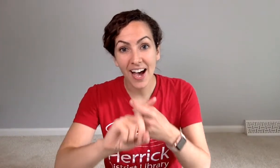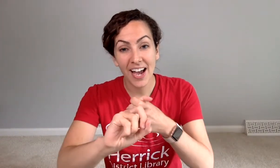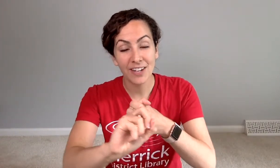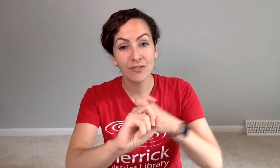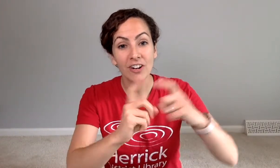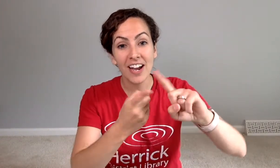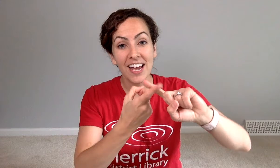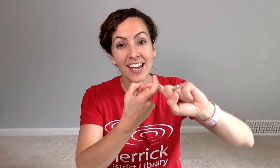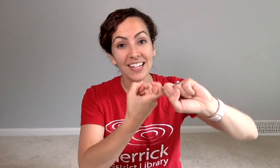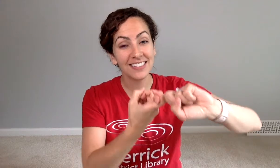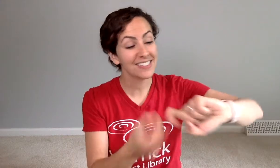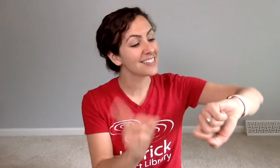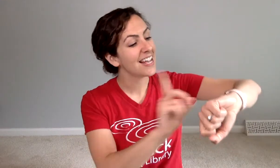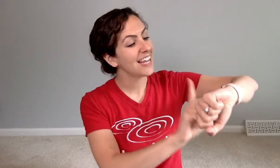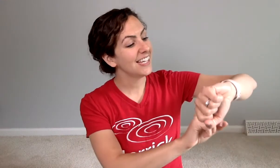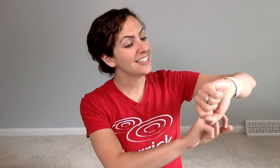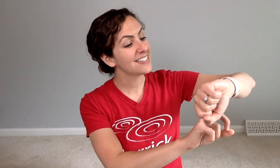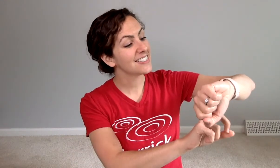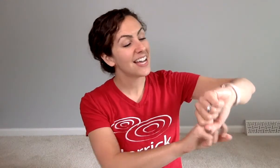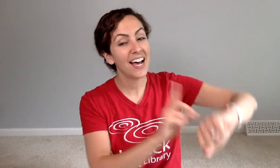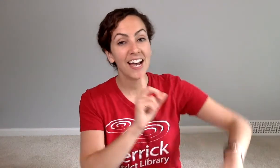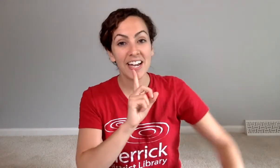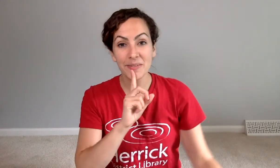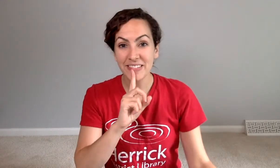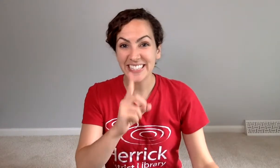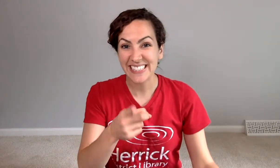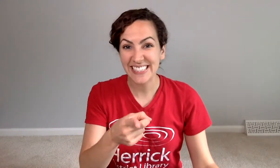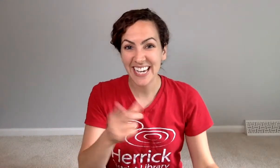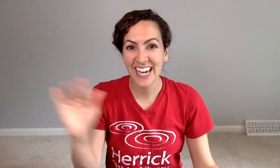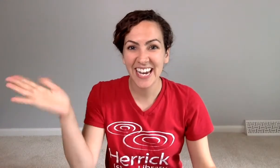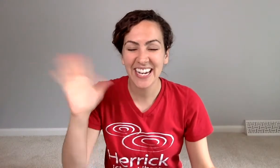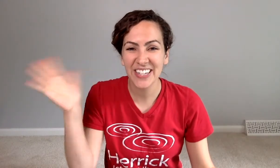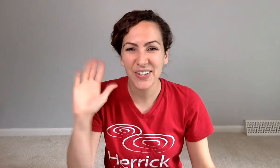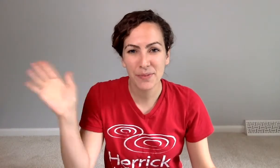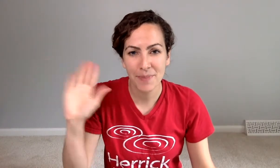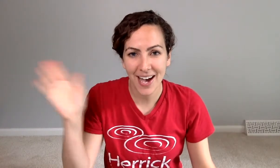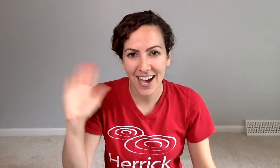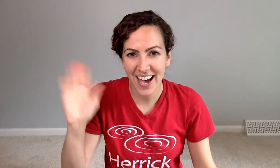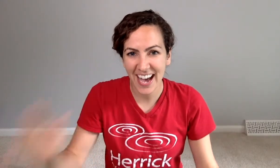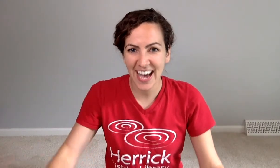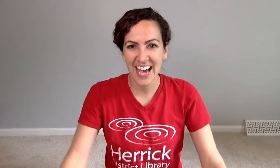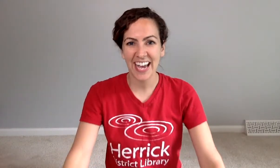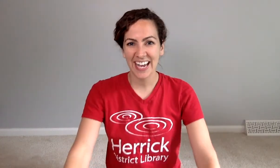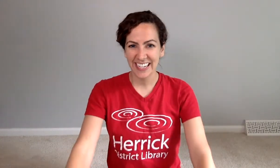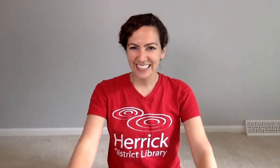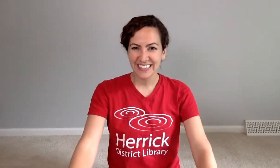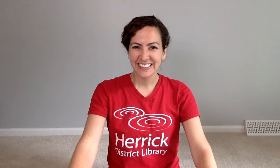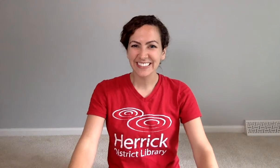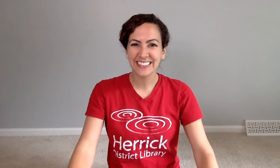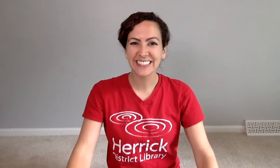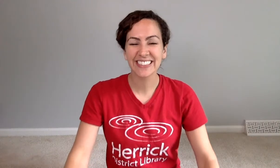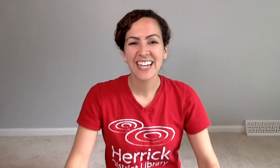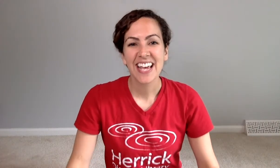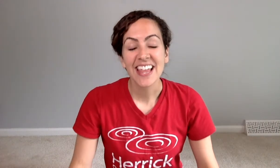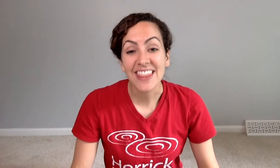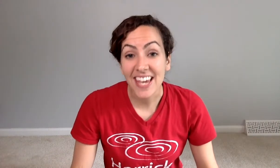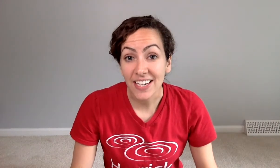Goodbye, friends. It's time to say goodbye. Thank you